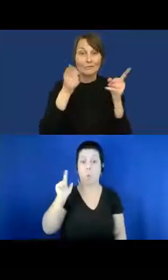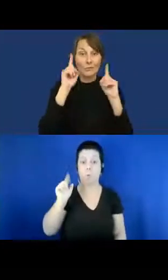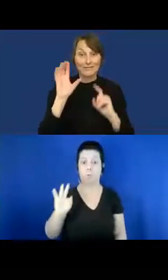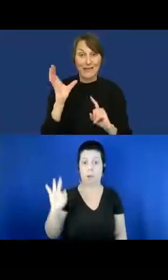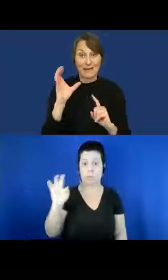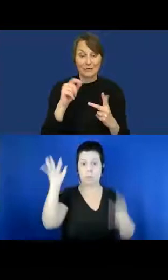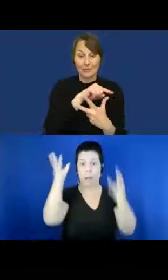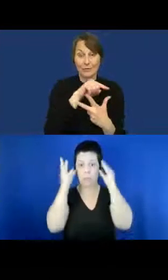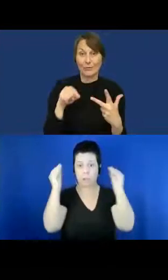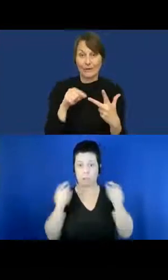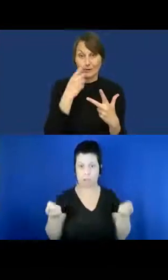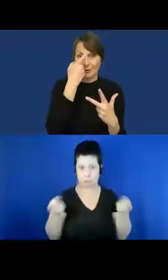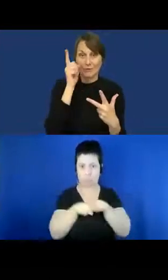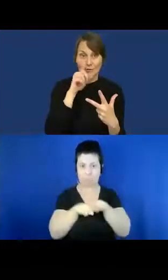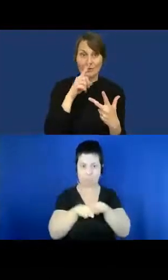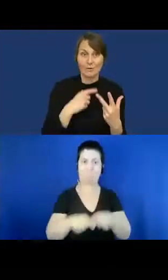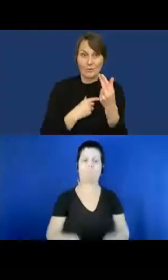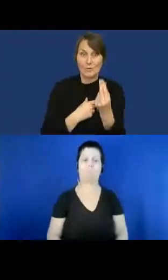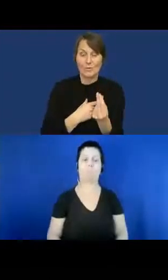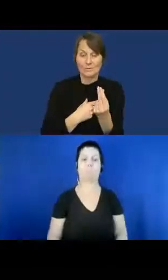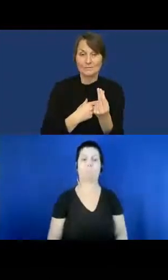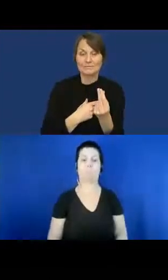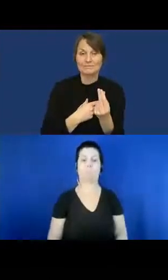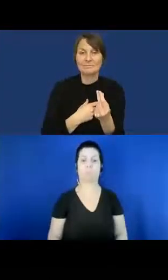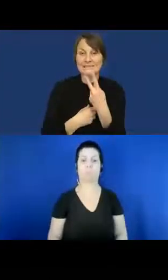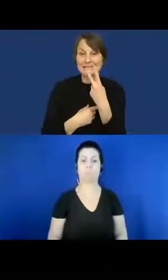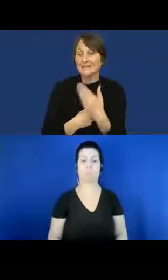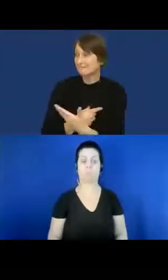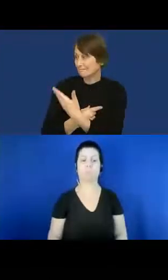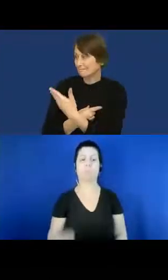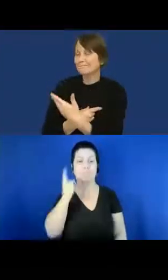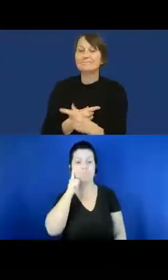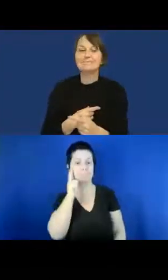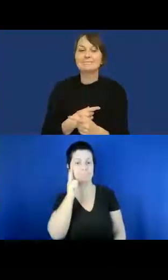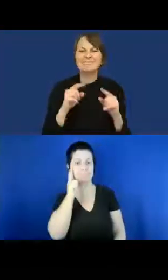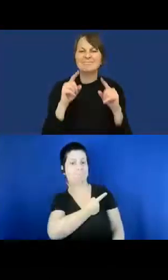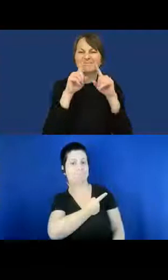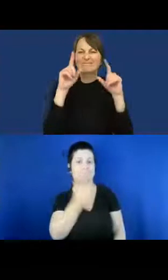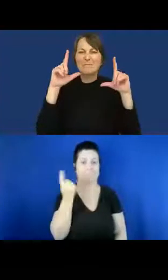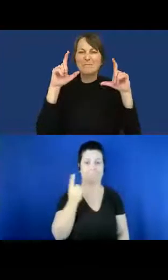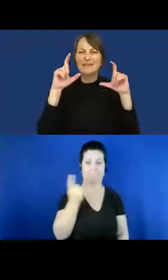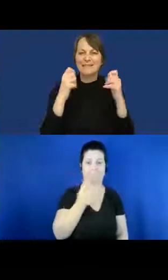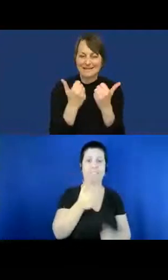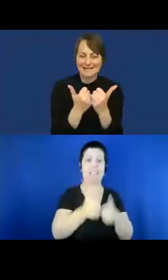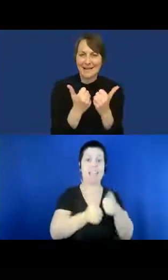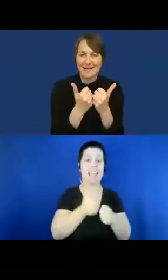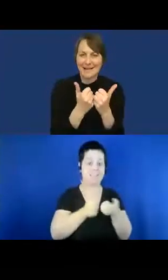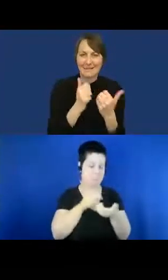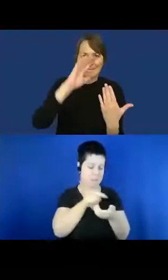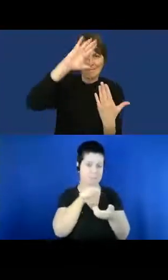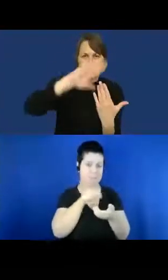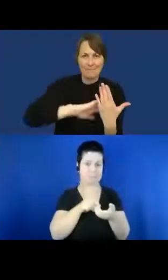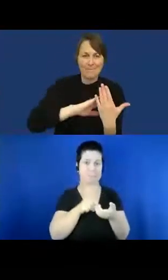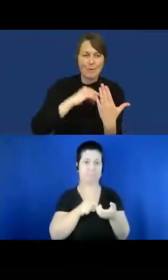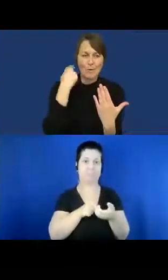So on the left, I show you an image of the game interface and 4 options that